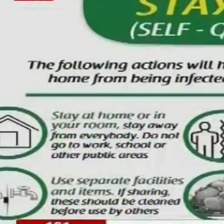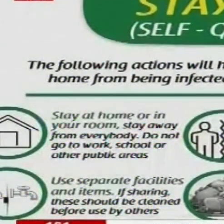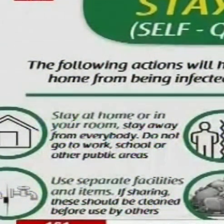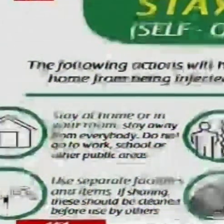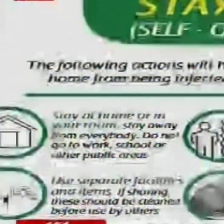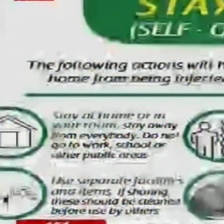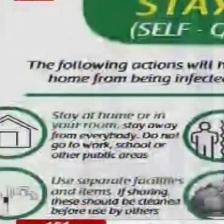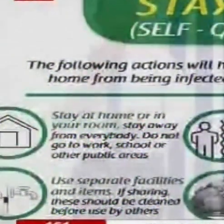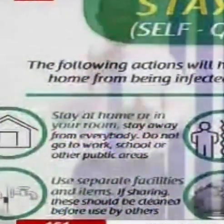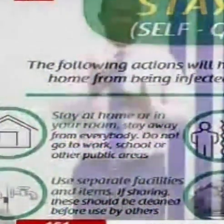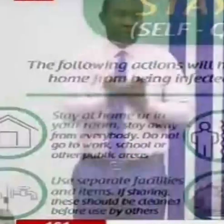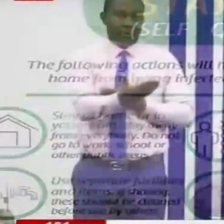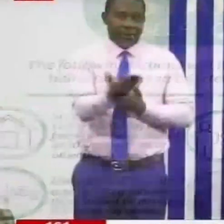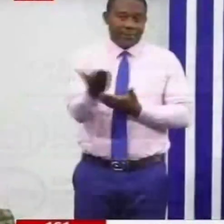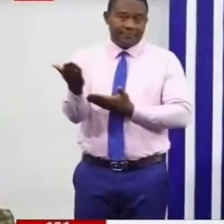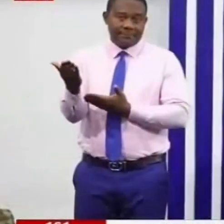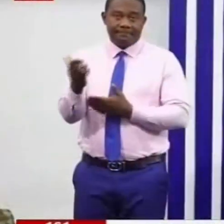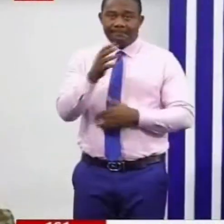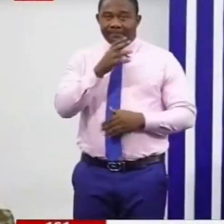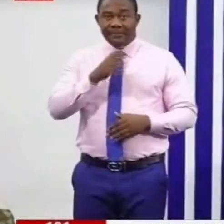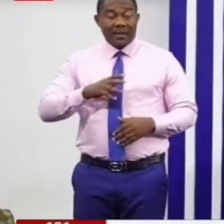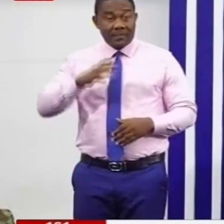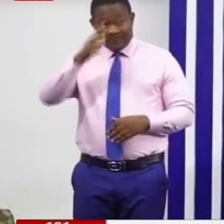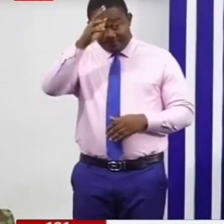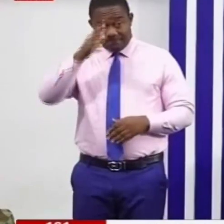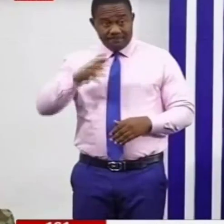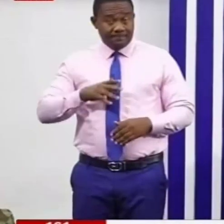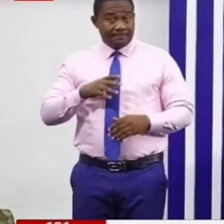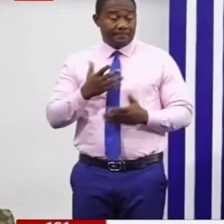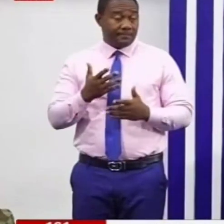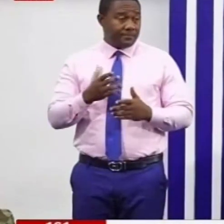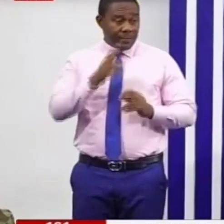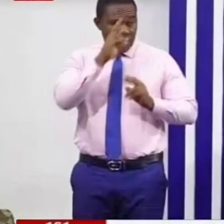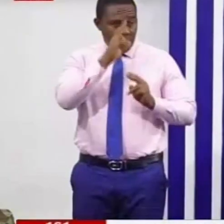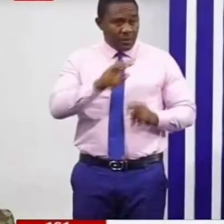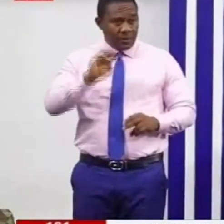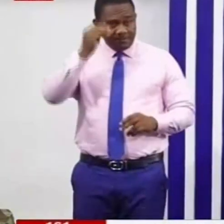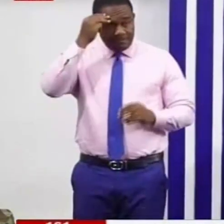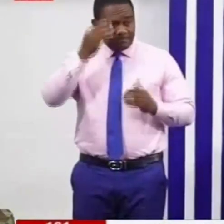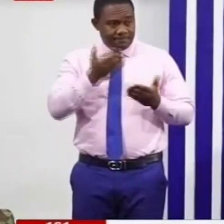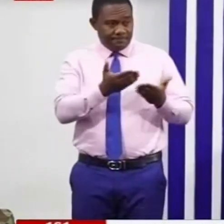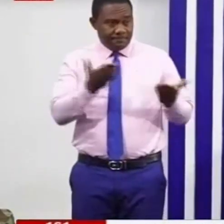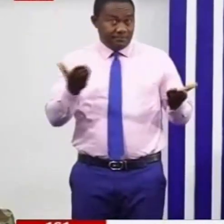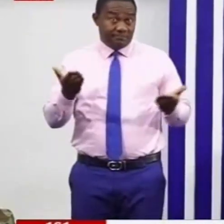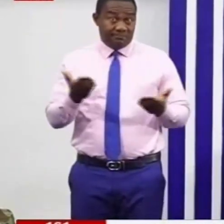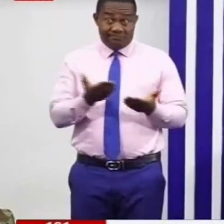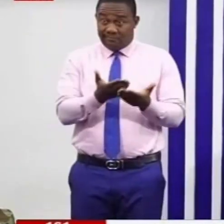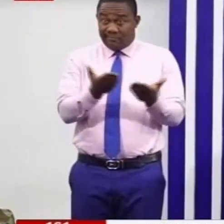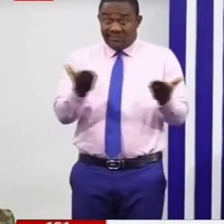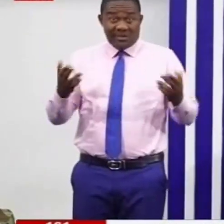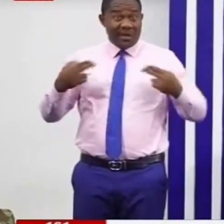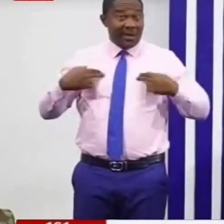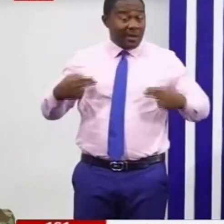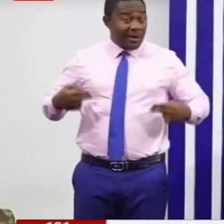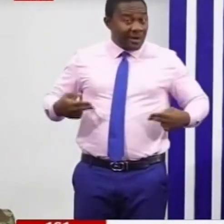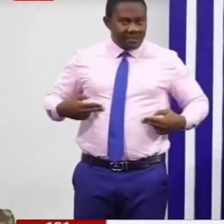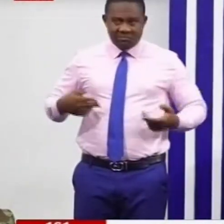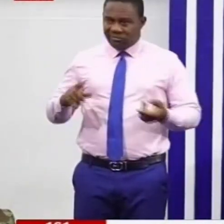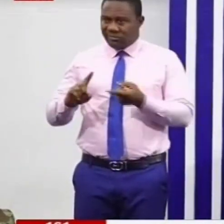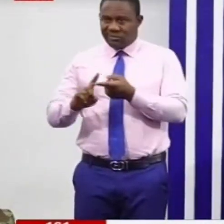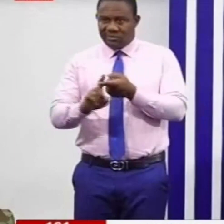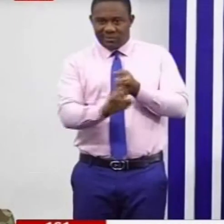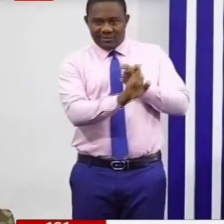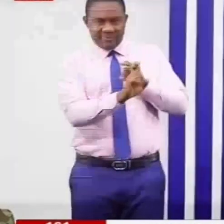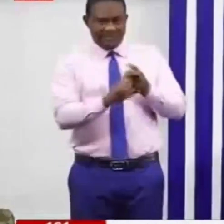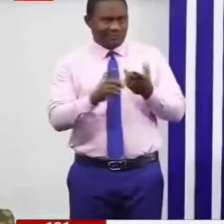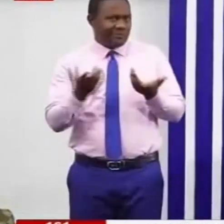Good morning, ladies and gentlemen, honorable ministers. I'll call all of you health workers as colleagues, the security